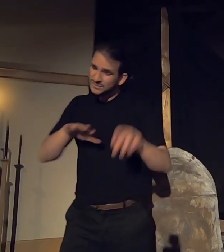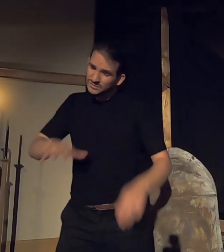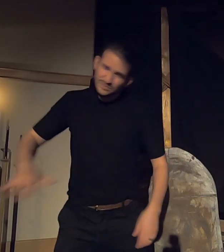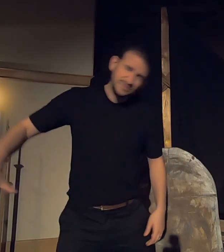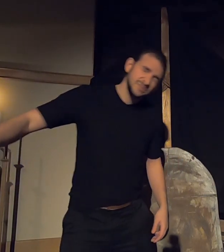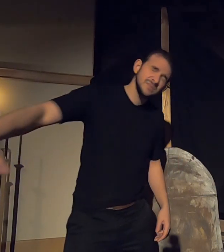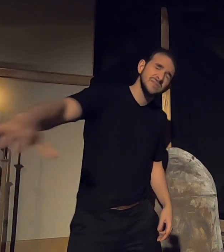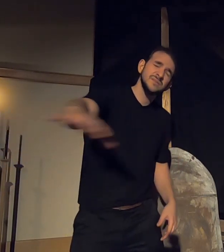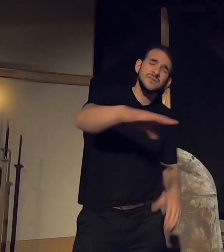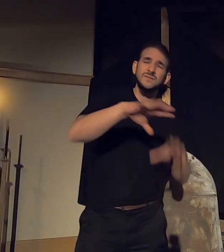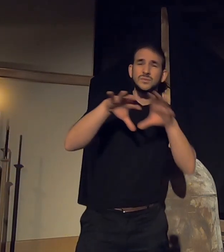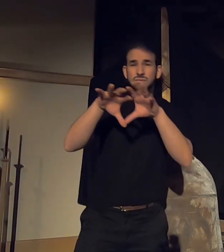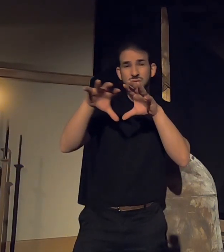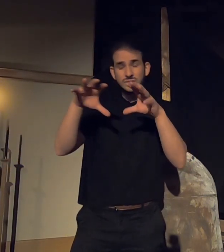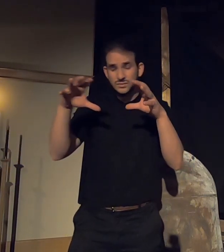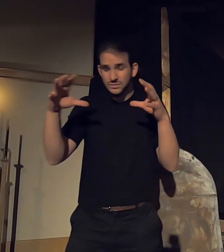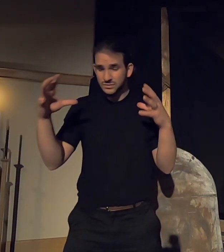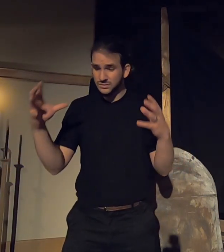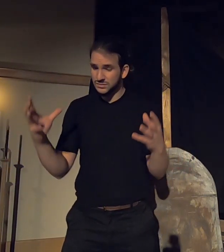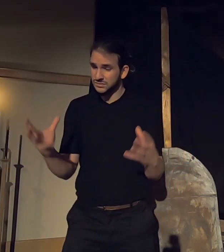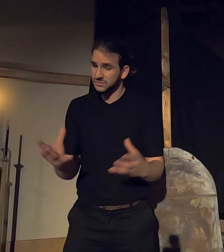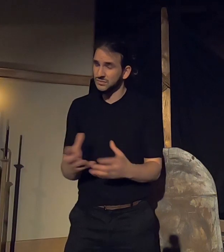People all over the world will turn